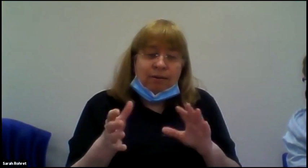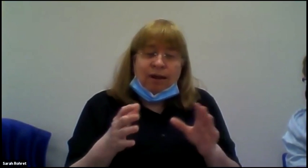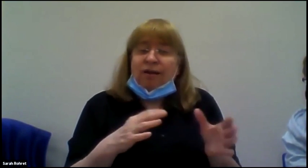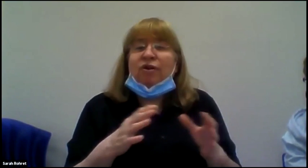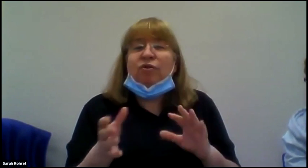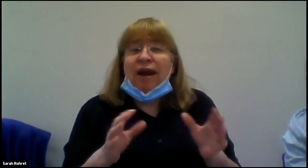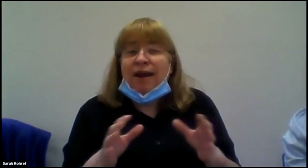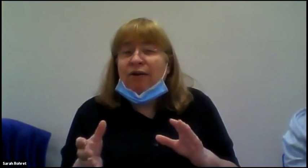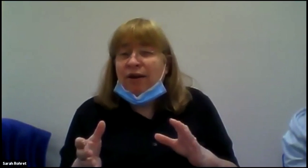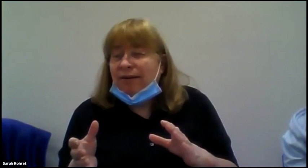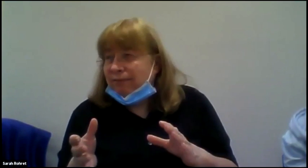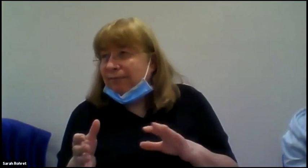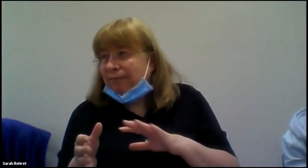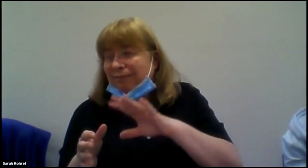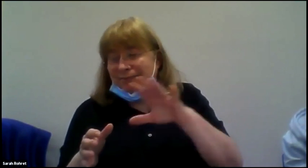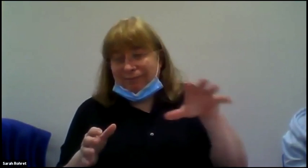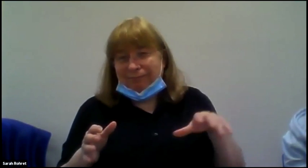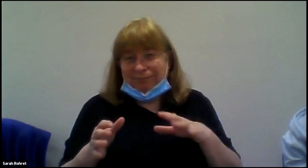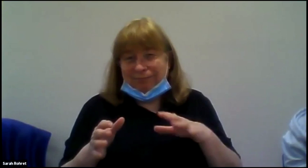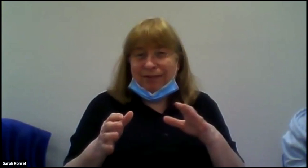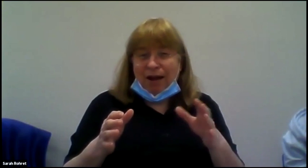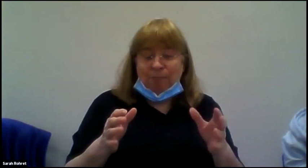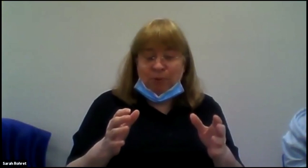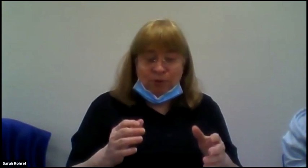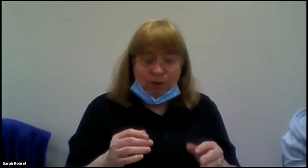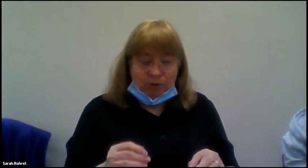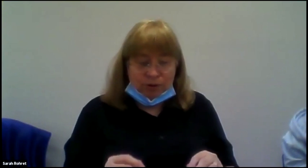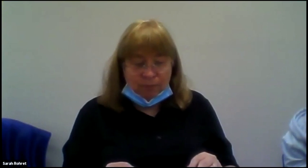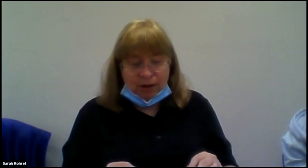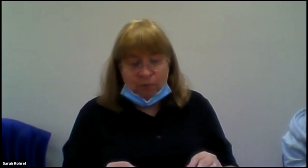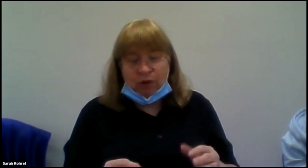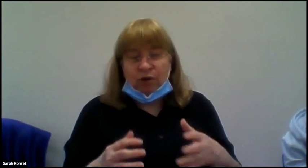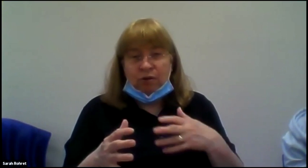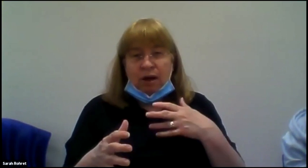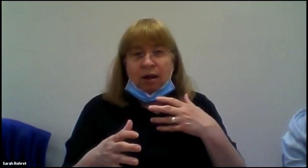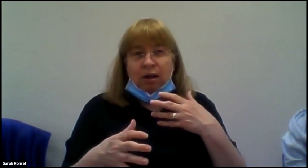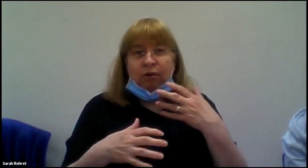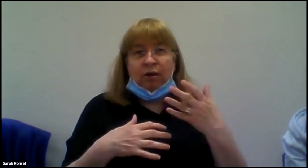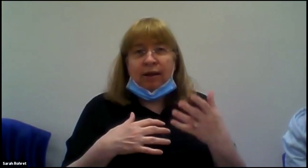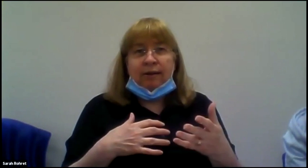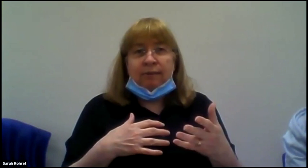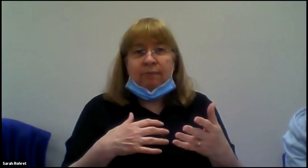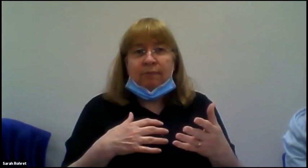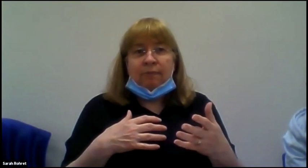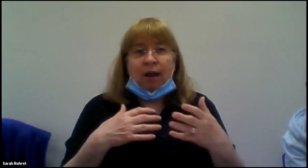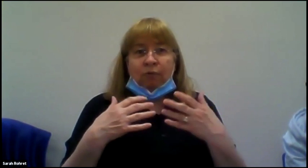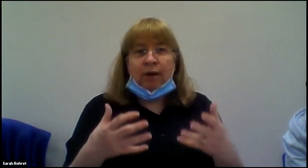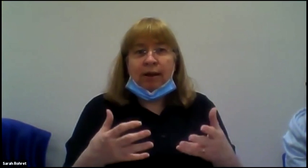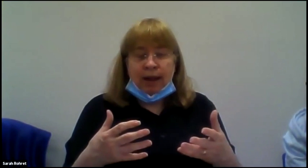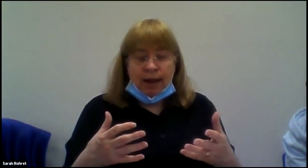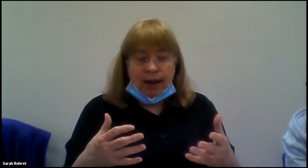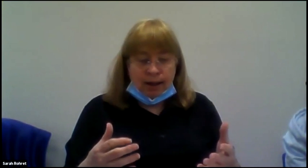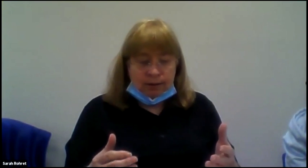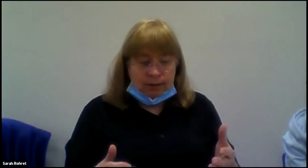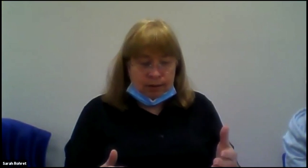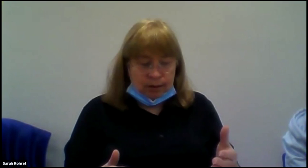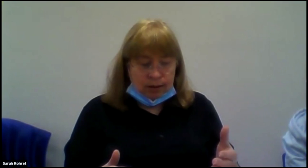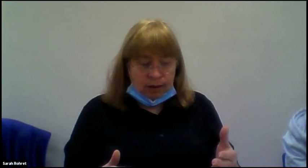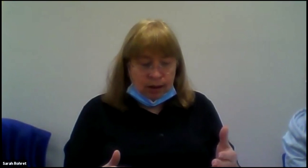kind of a gray area on both those. When you're looking and reading the hands, I